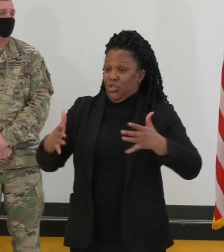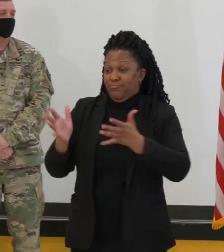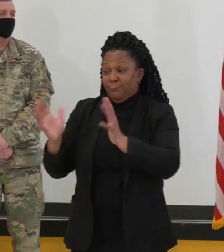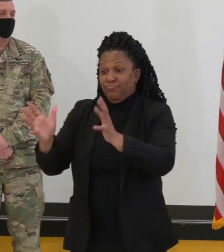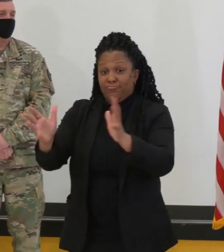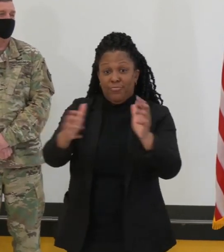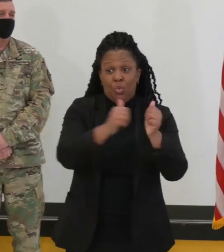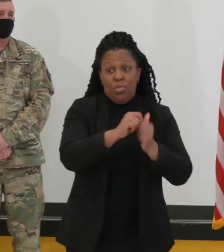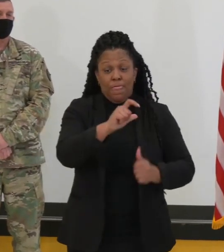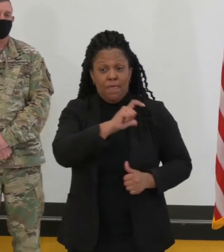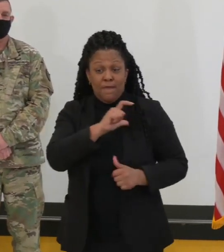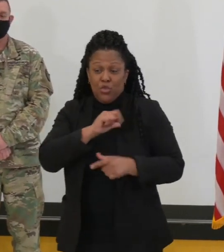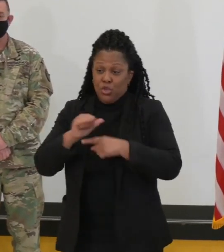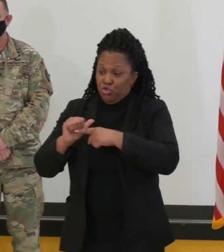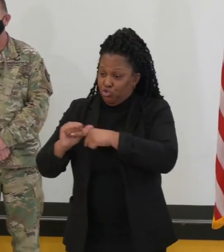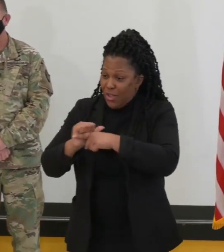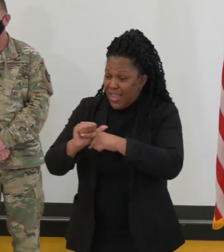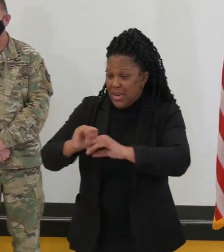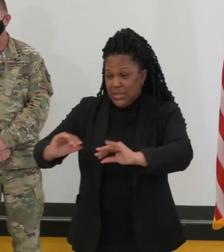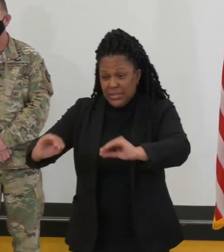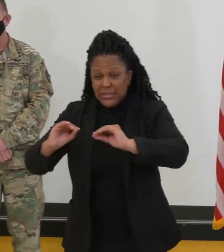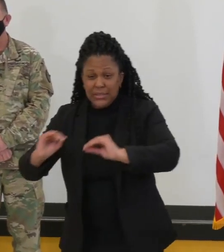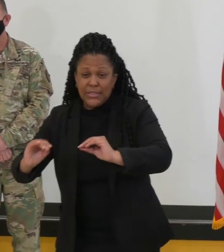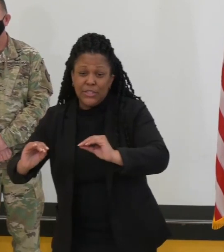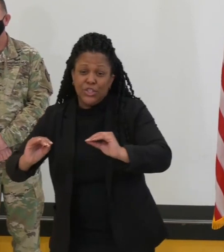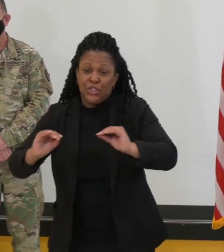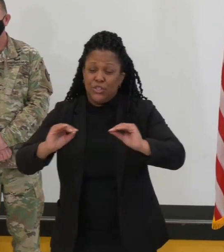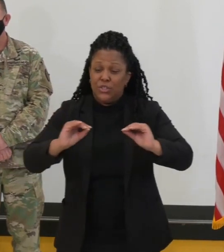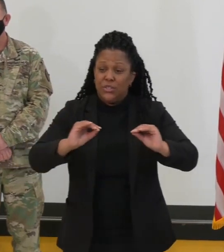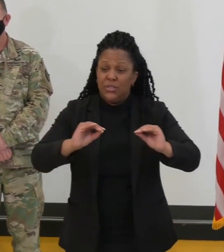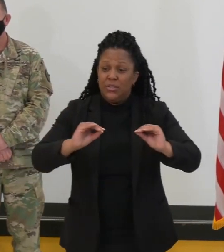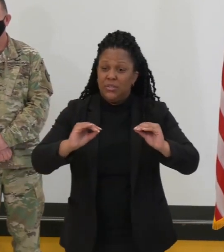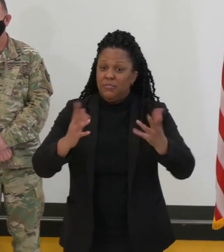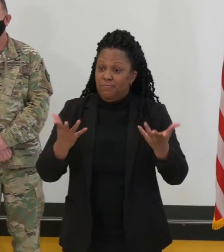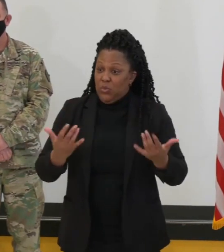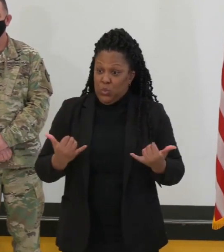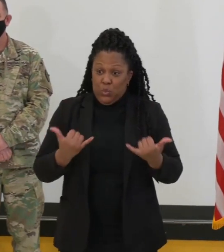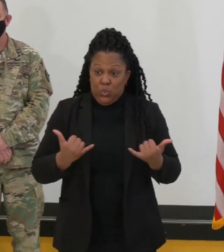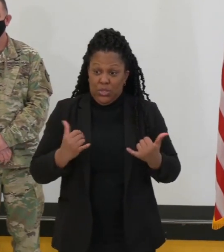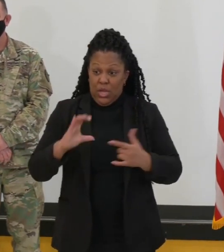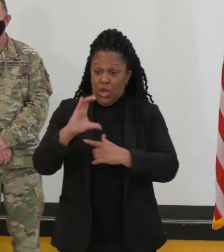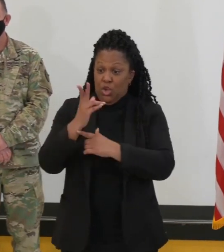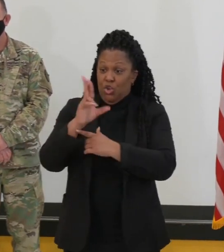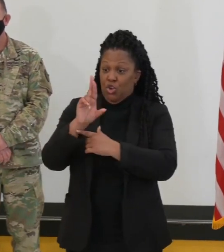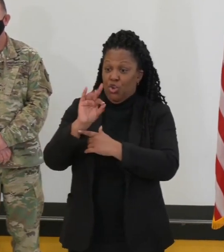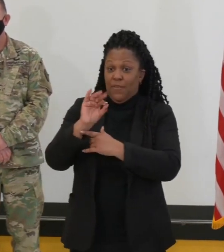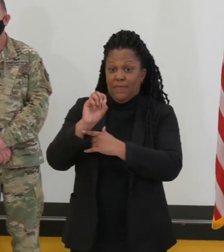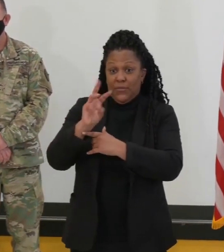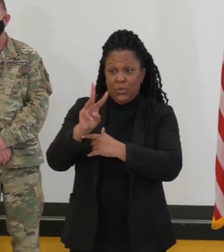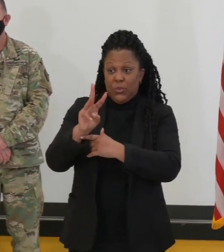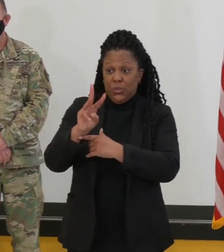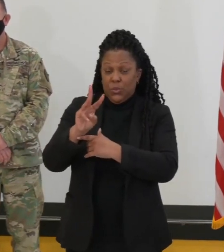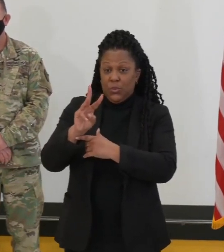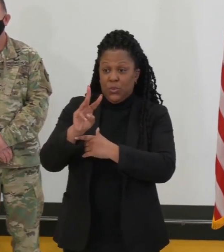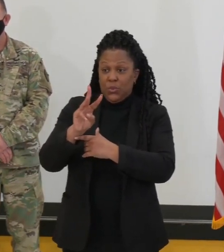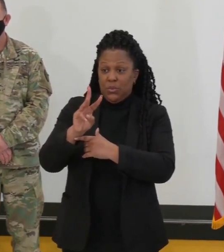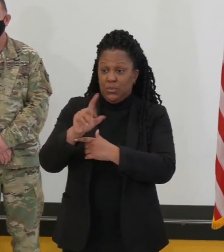officers because we want them to operate, even within this curfew, to operate with both respect and